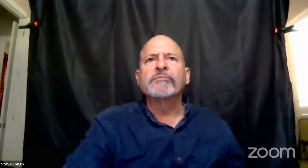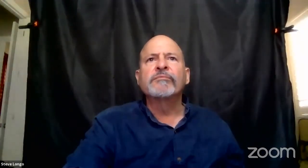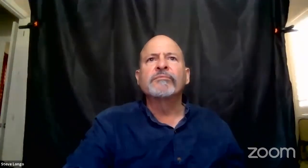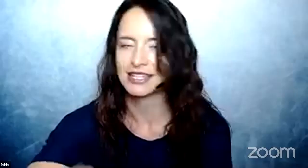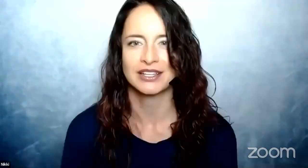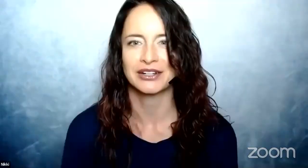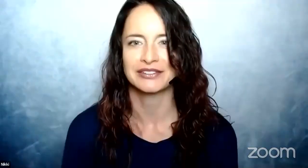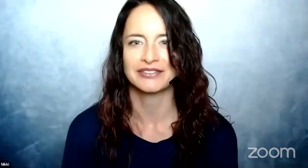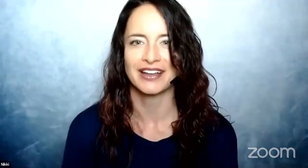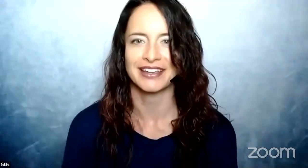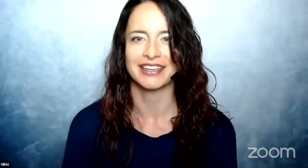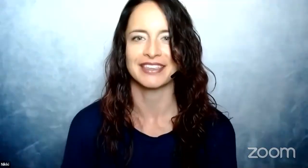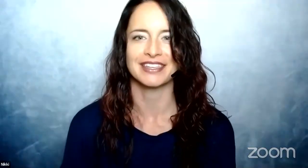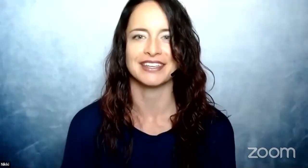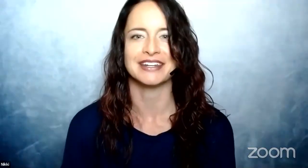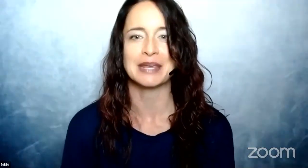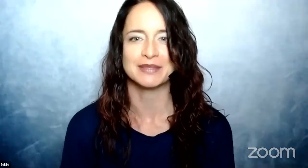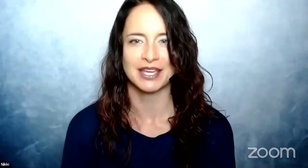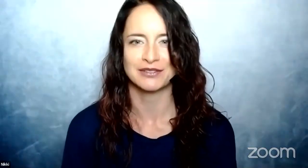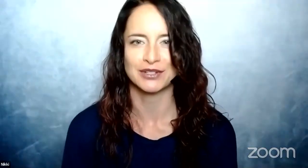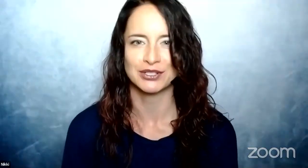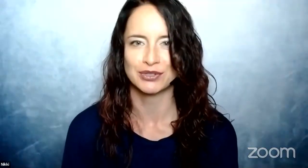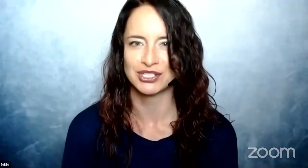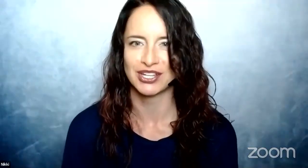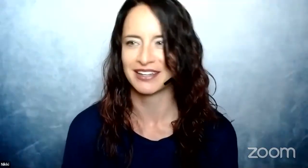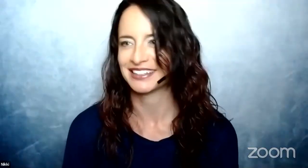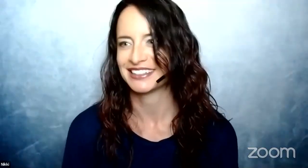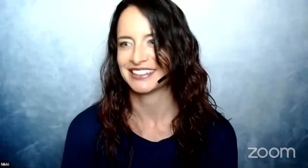Jane's clarifying the name sign for Tricia.